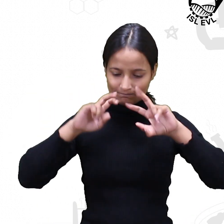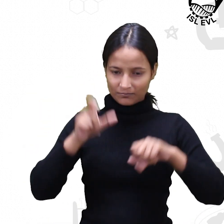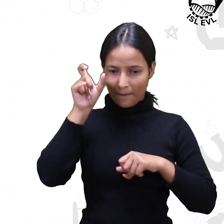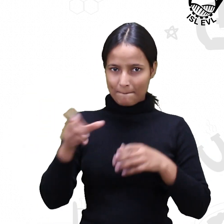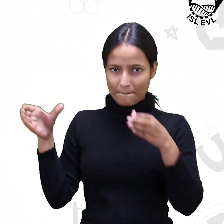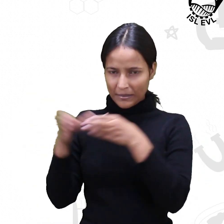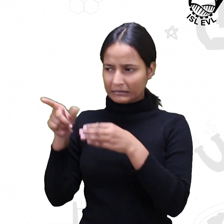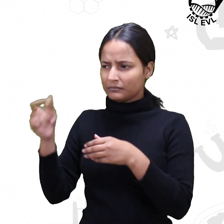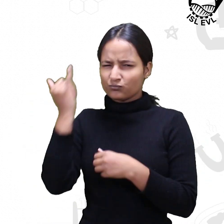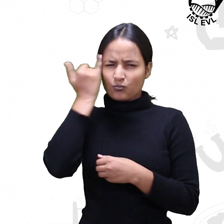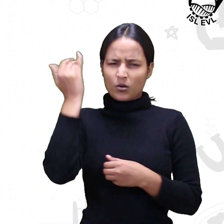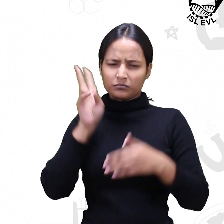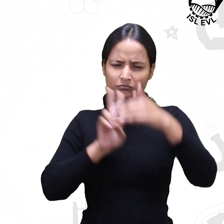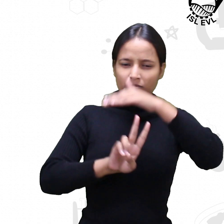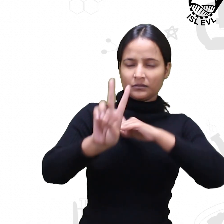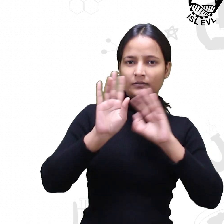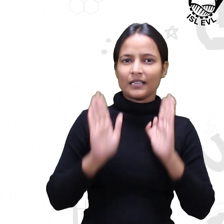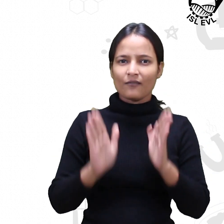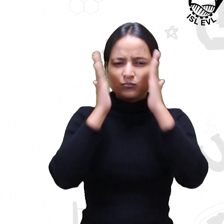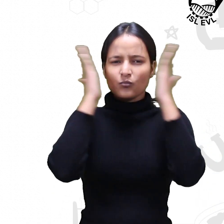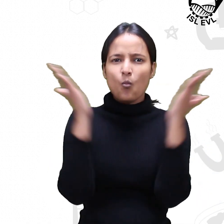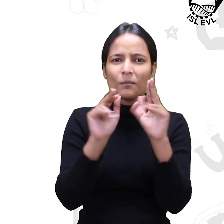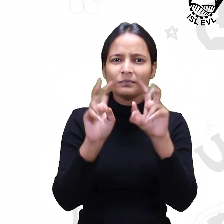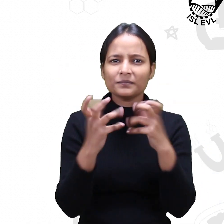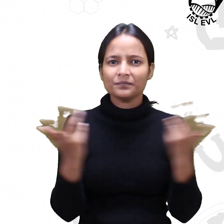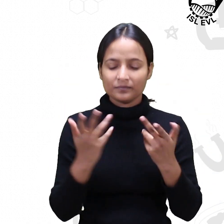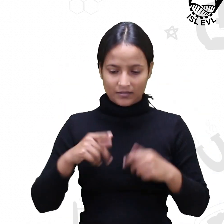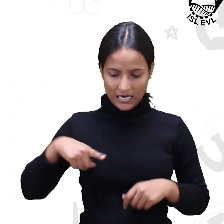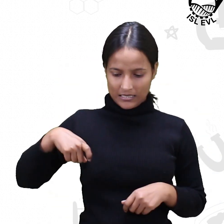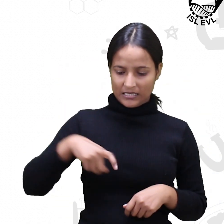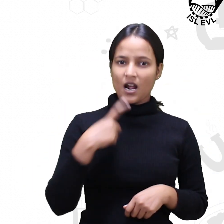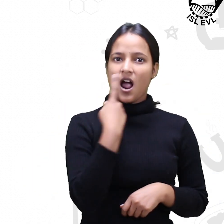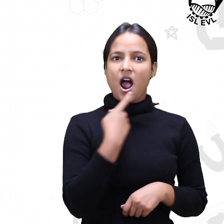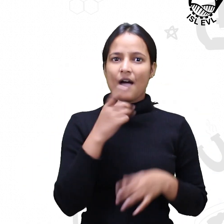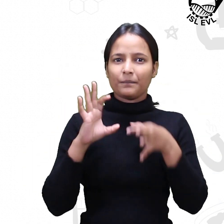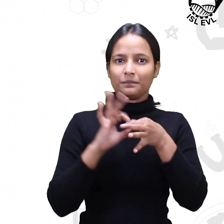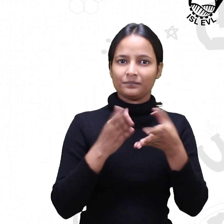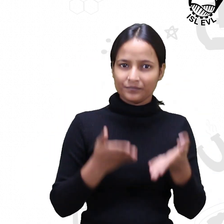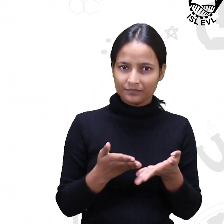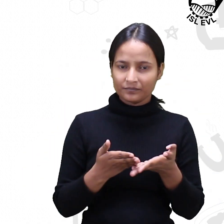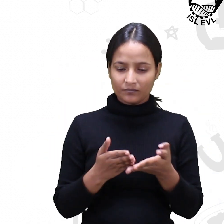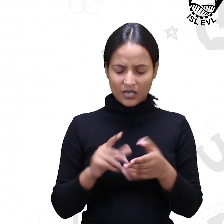on innovative approaches like biofilms to understand infectious diseases. Her